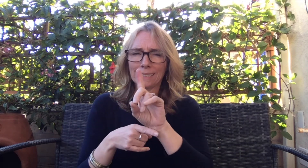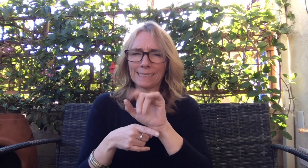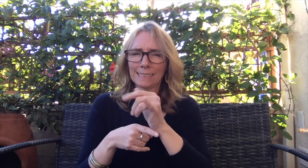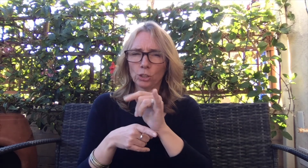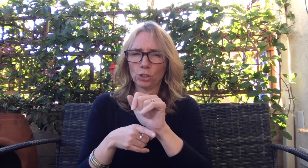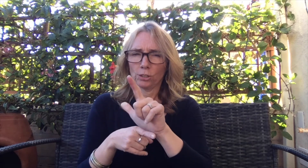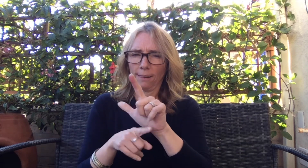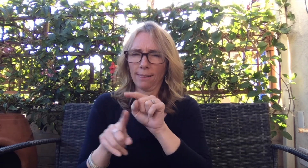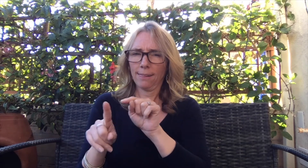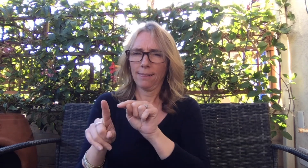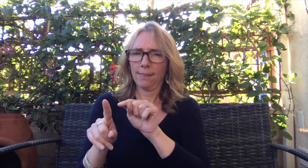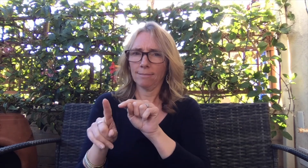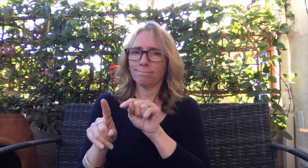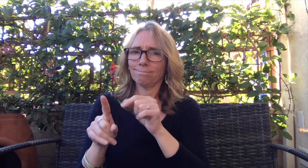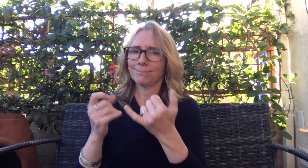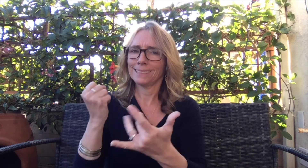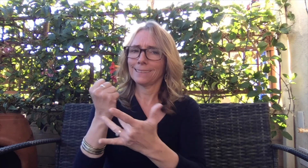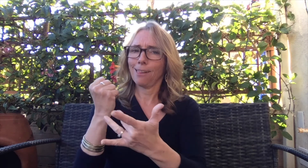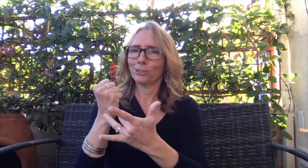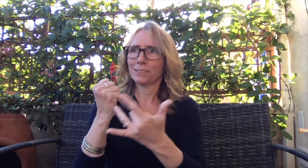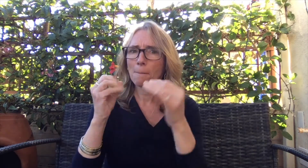really wonderful to observe that.